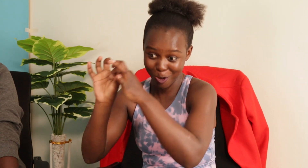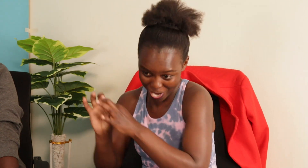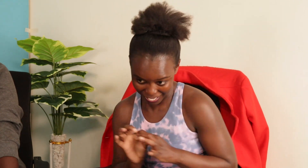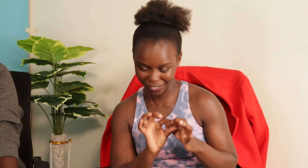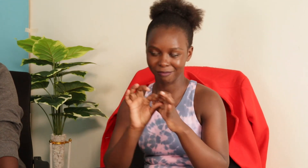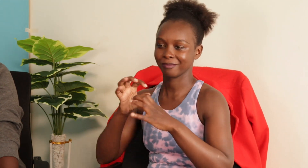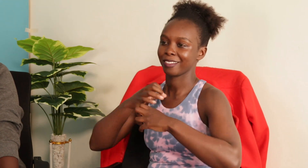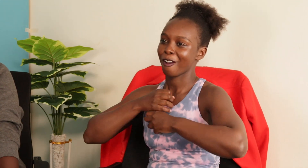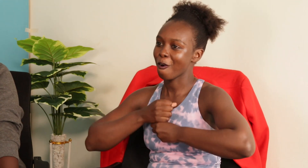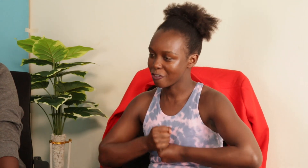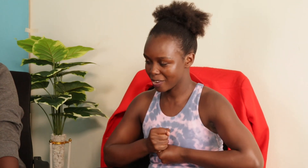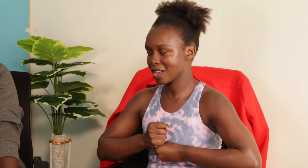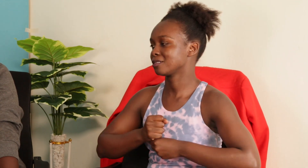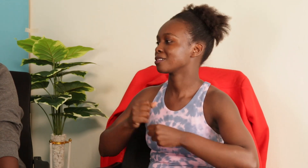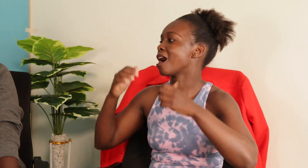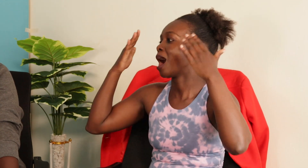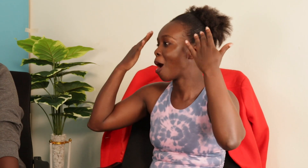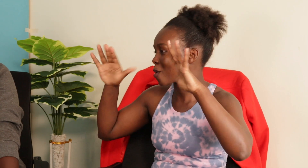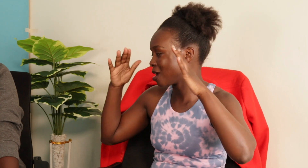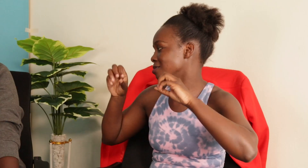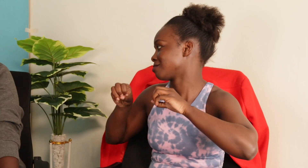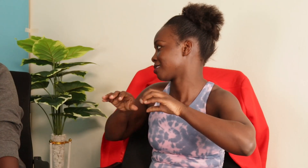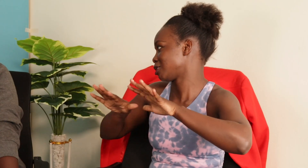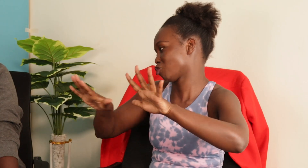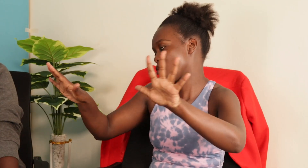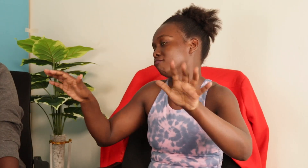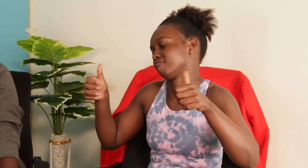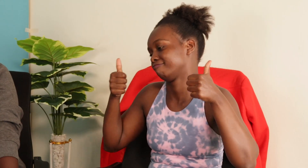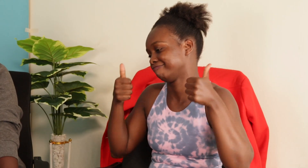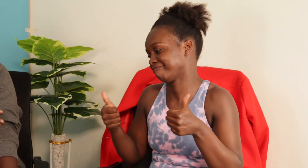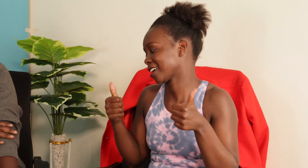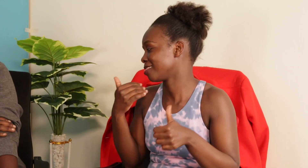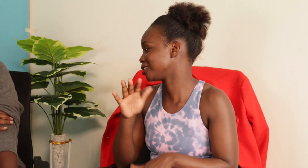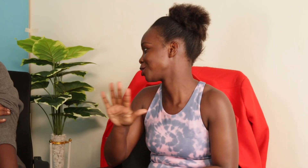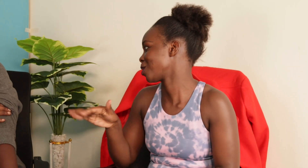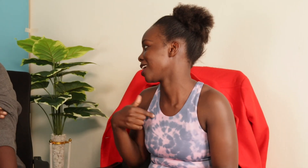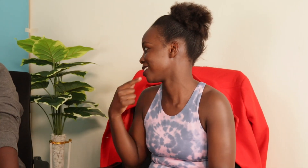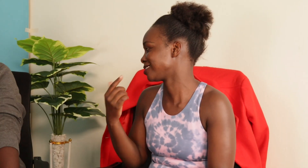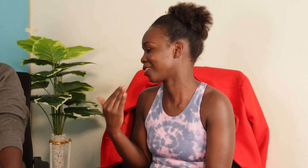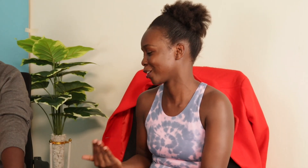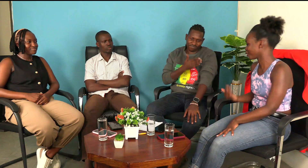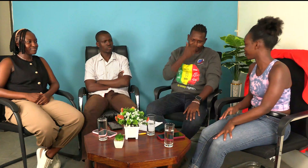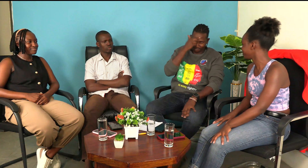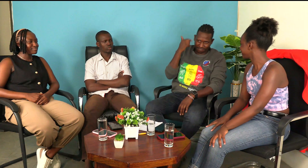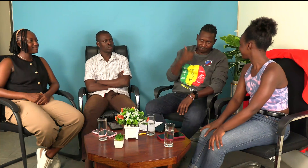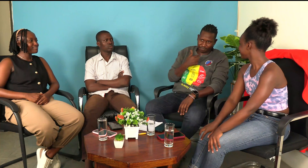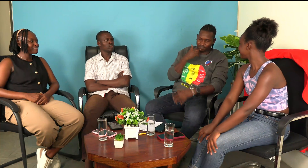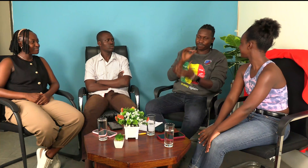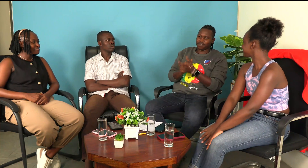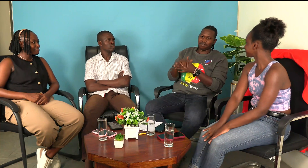So I'm really begging you, let's be united, let's have trust, and let's make sure that we create awareness on mental